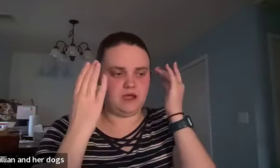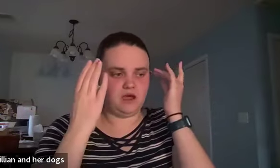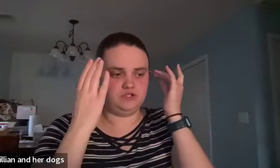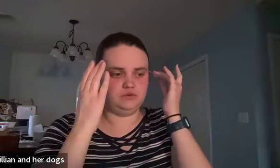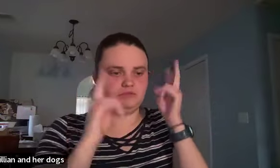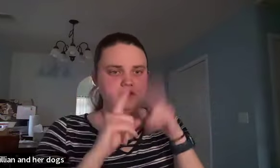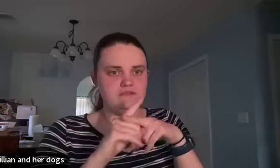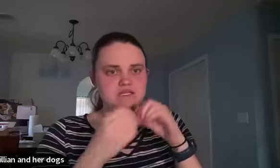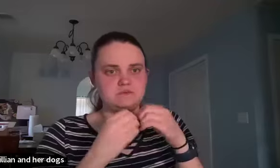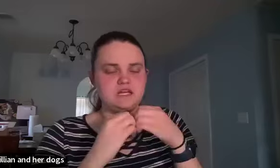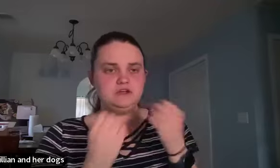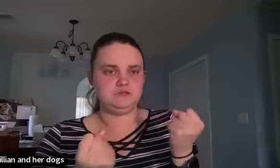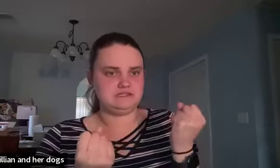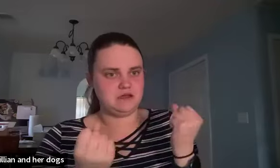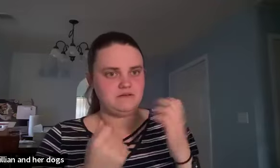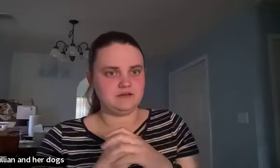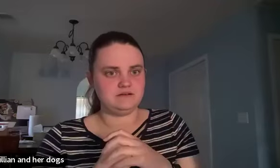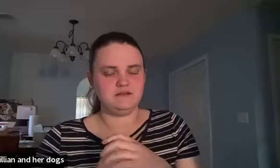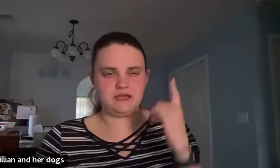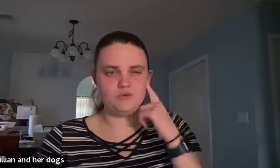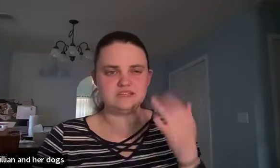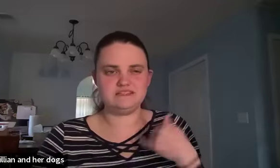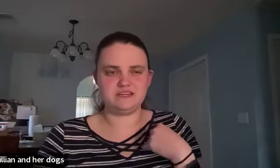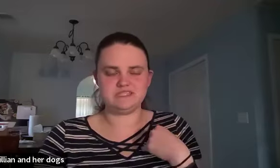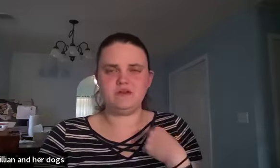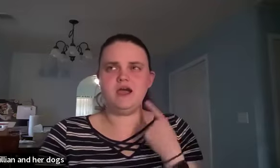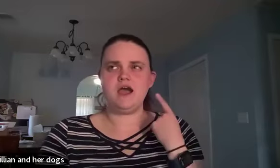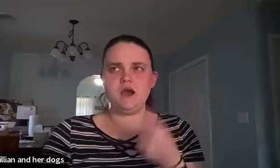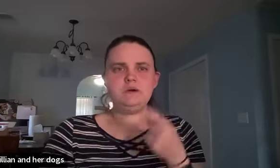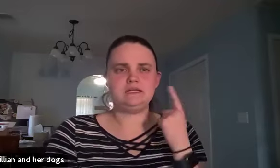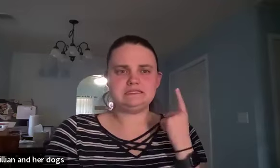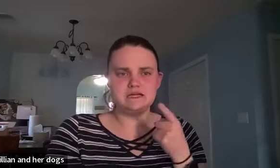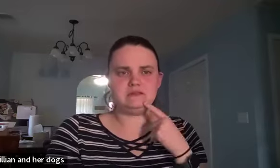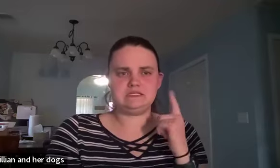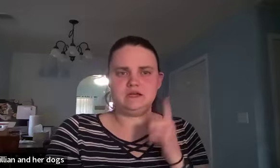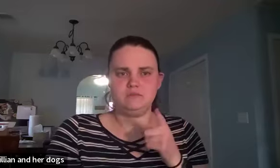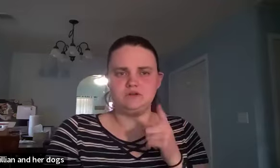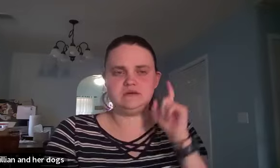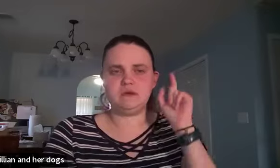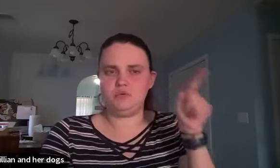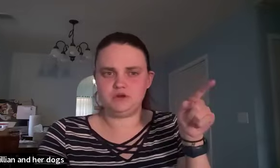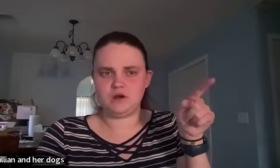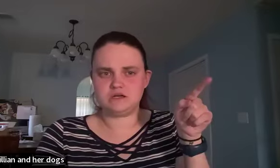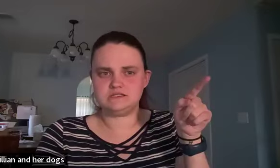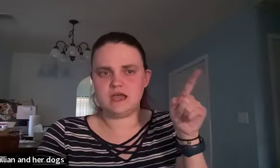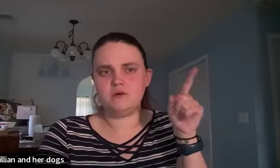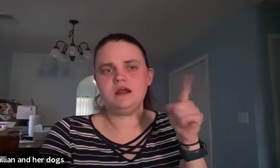about how you would apply these numbers and how you would sign that. Like I almost like to think to myself, how would I sign this number to get my point across? How would